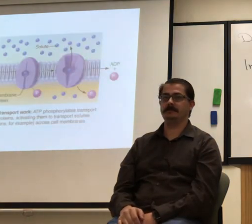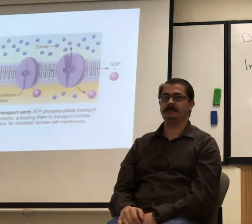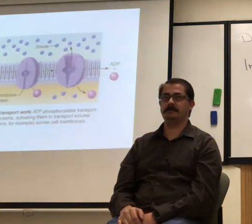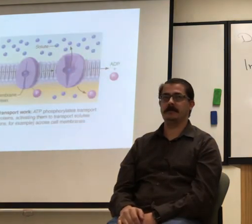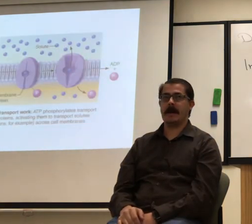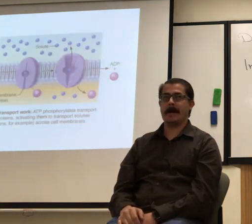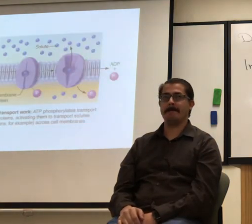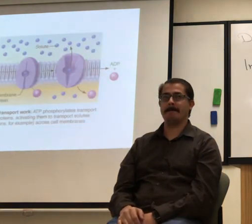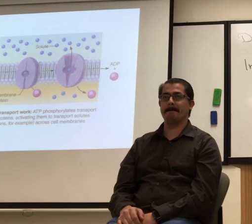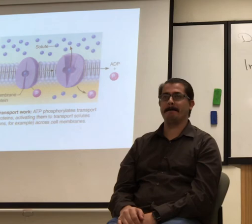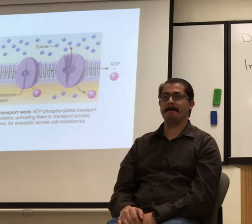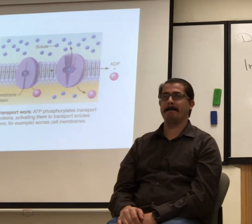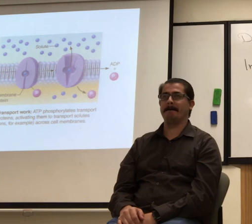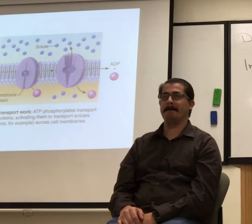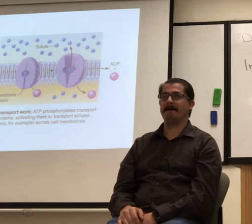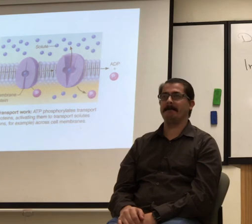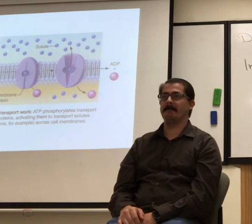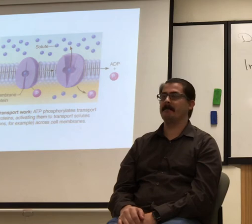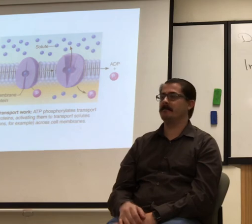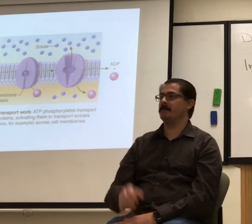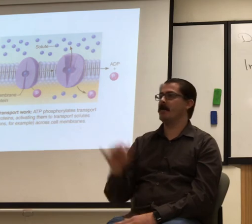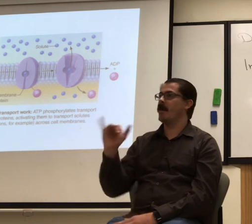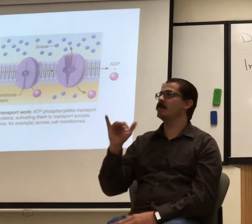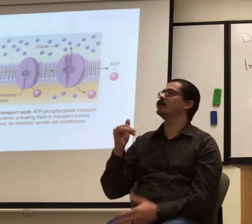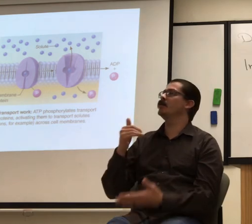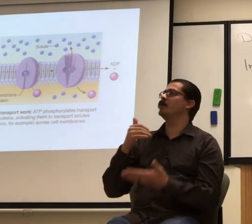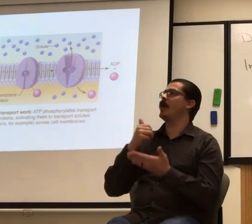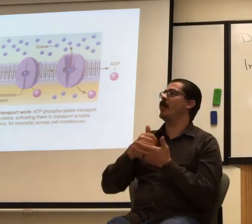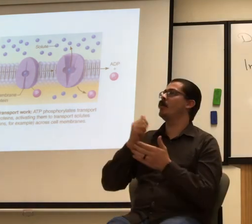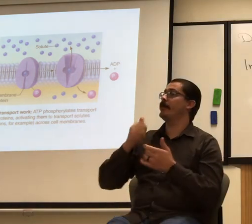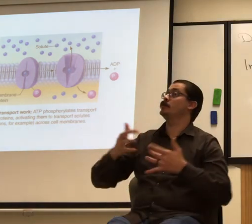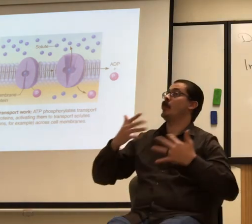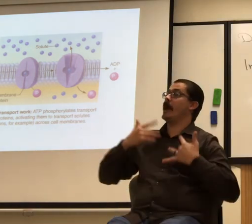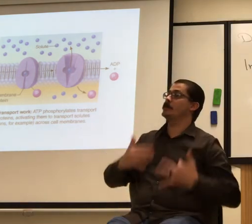they also are involved in transport work.